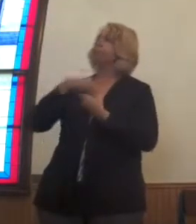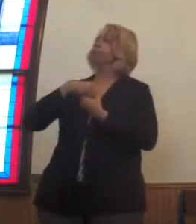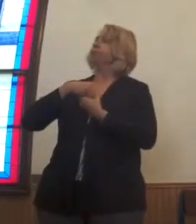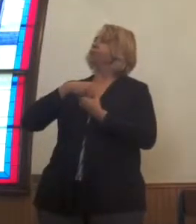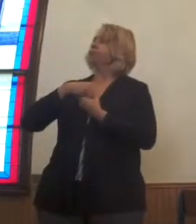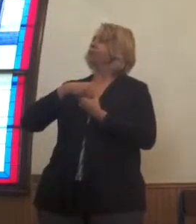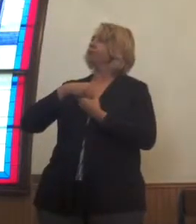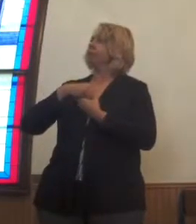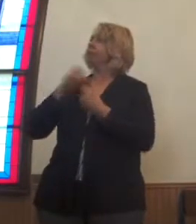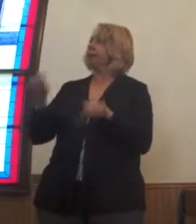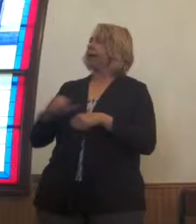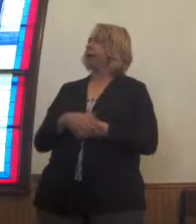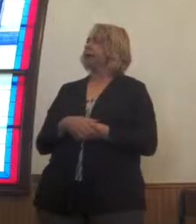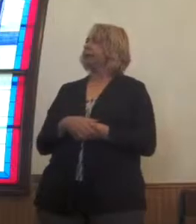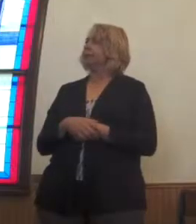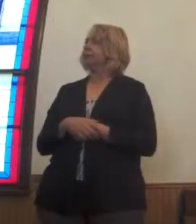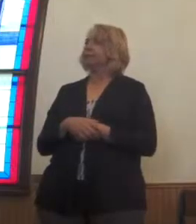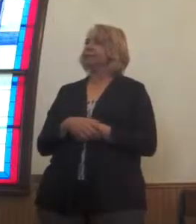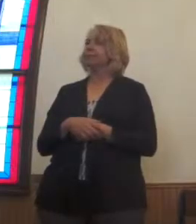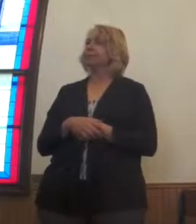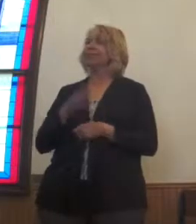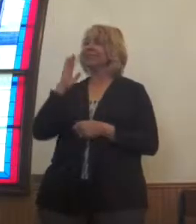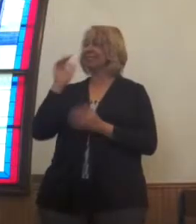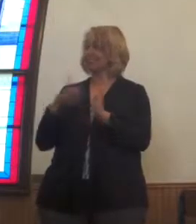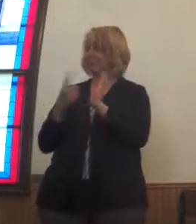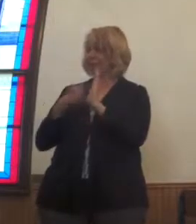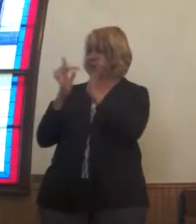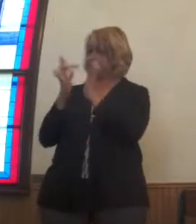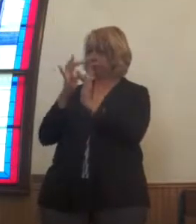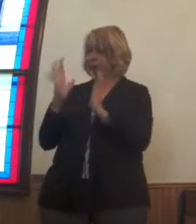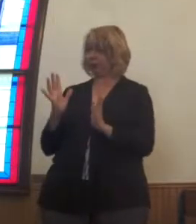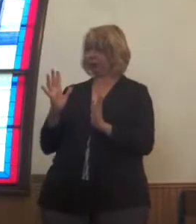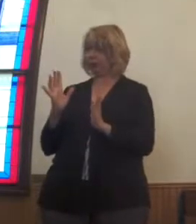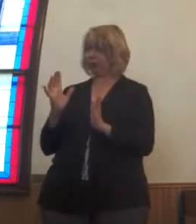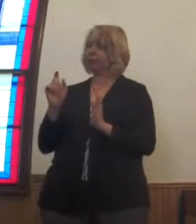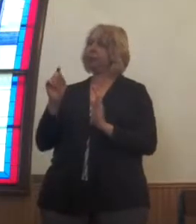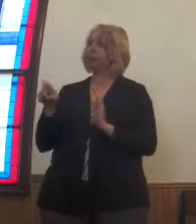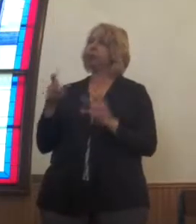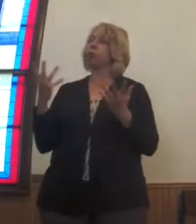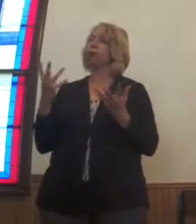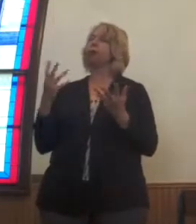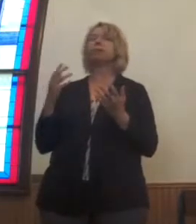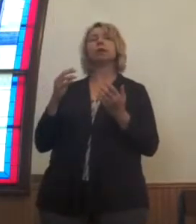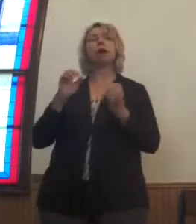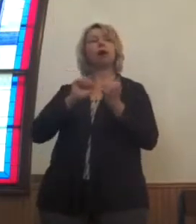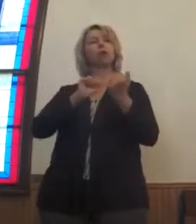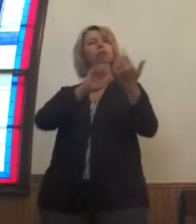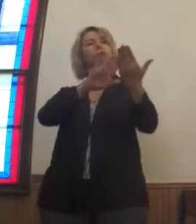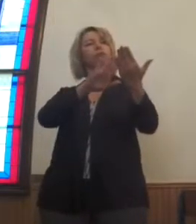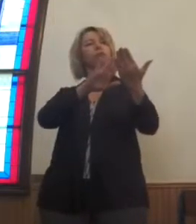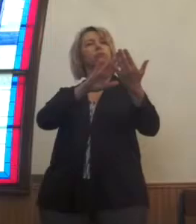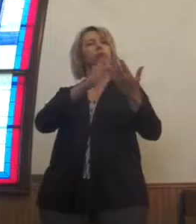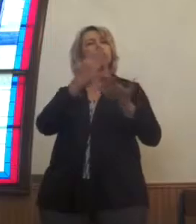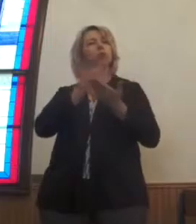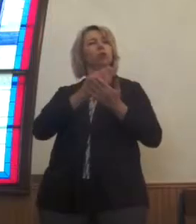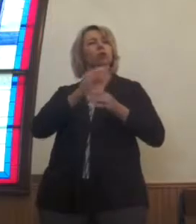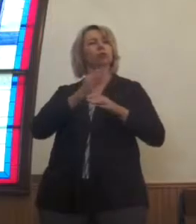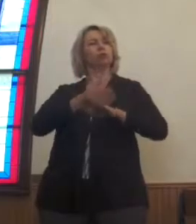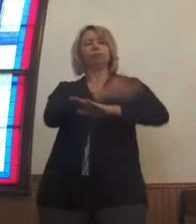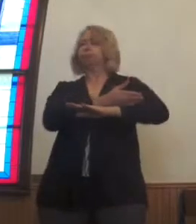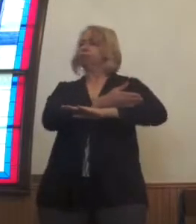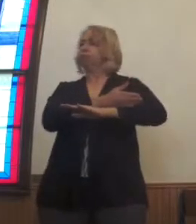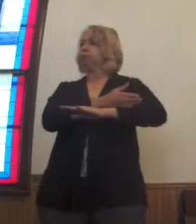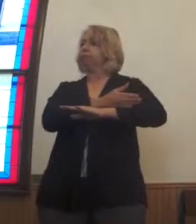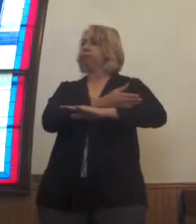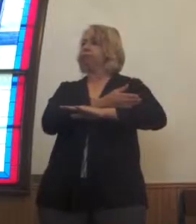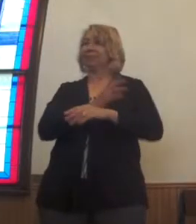Therefore, as good Christians, we need to look at ourselves in what I call a constructive manner. And that's not always easy for any of us to do,